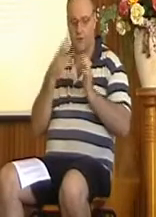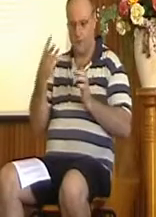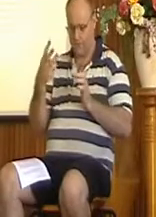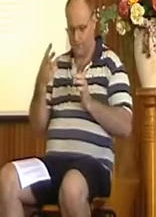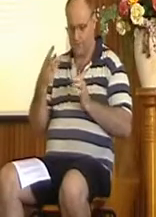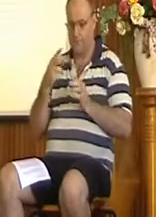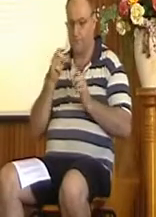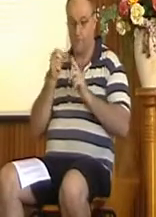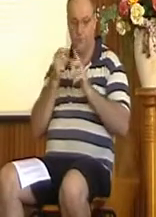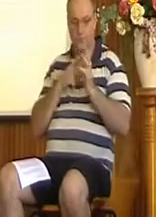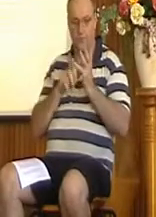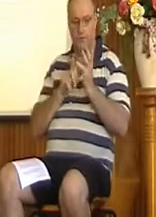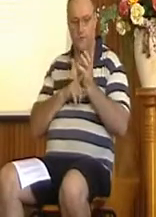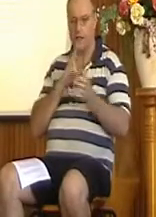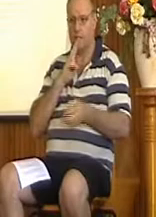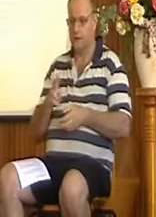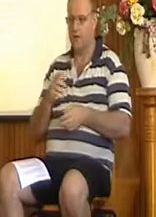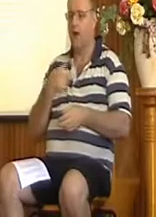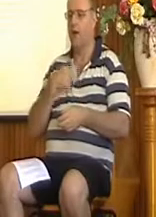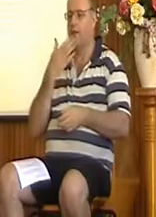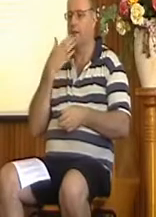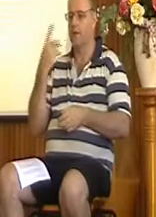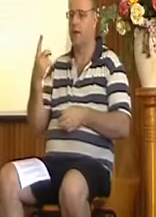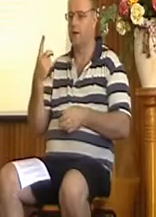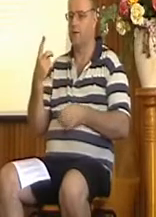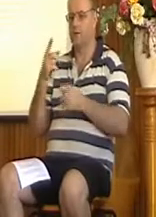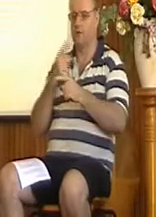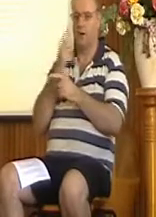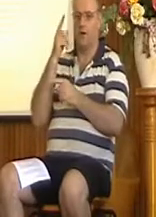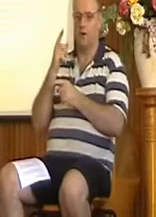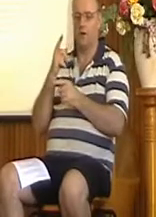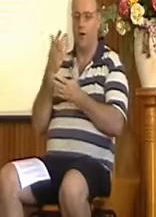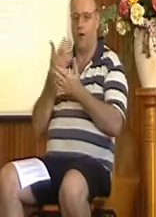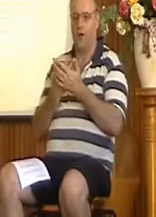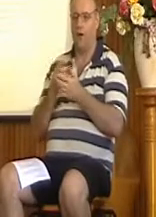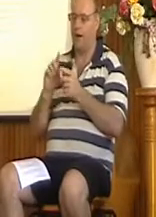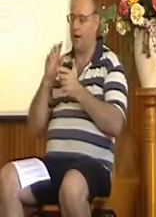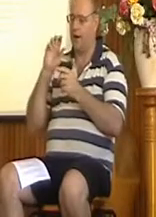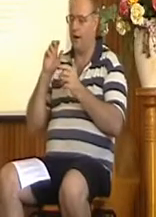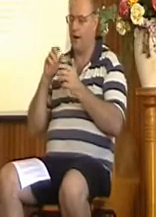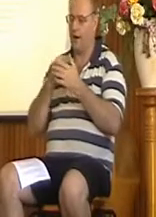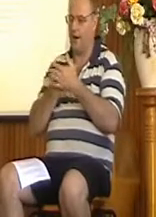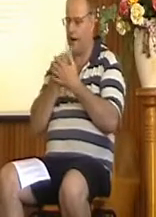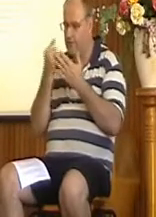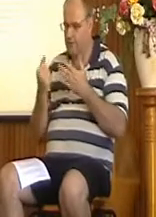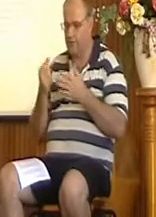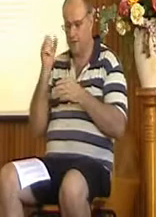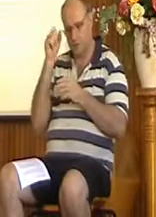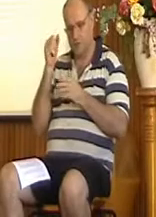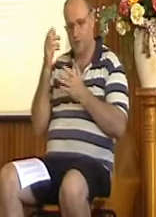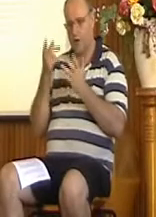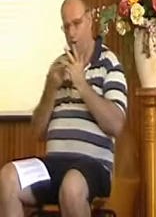Paul says, I thank my God upon every remembrance of you.